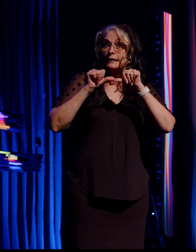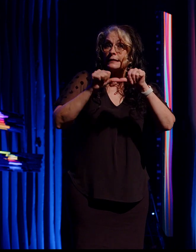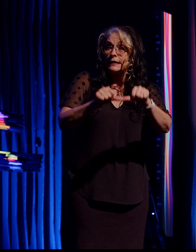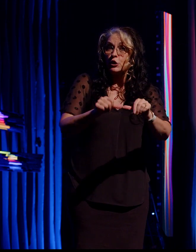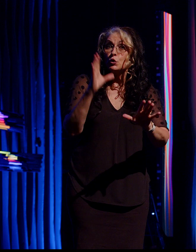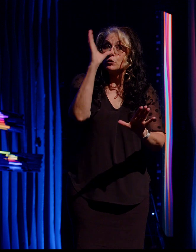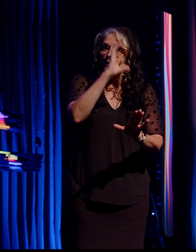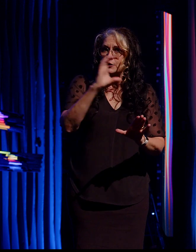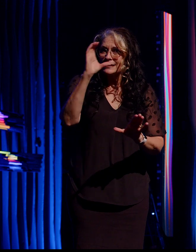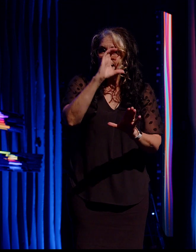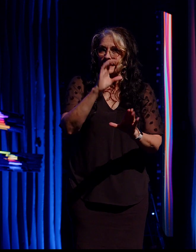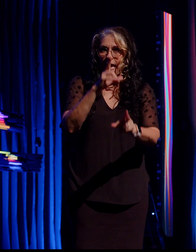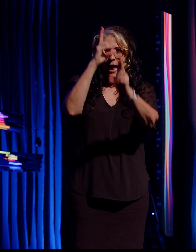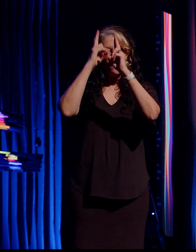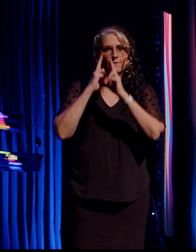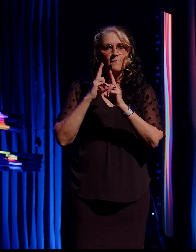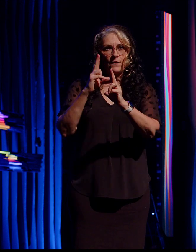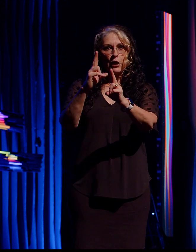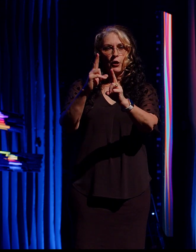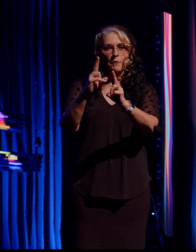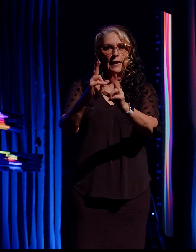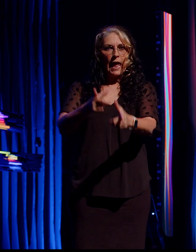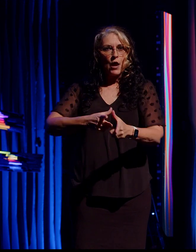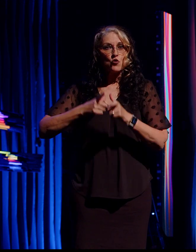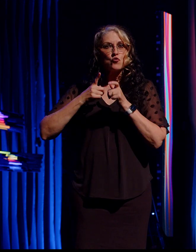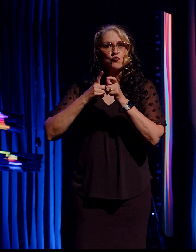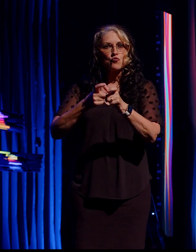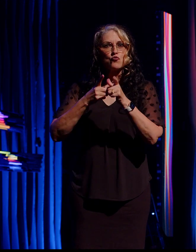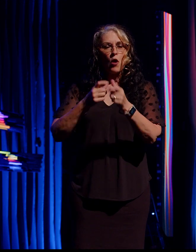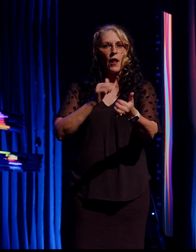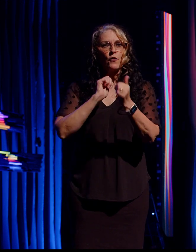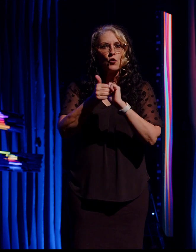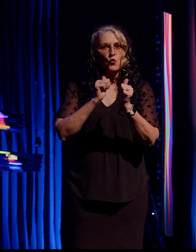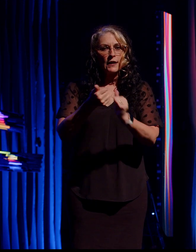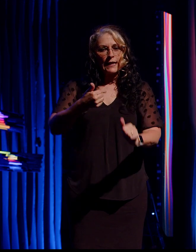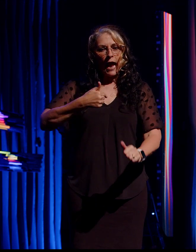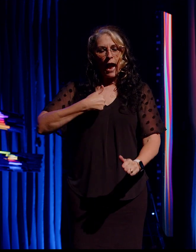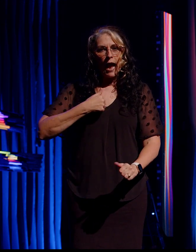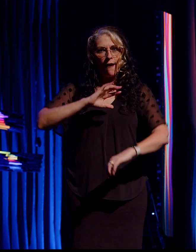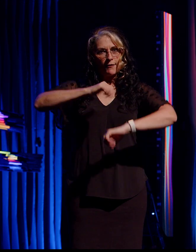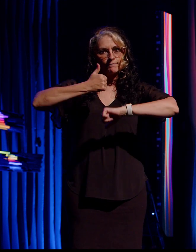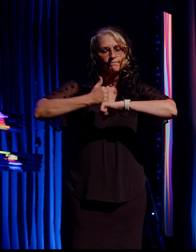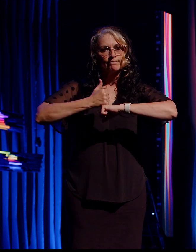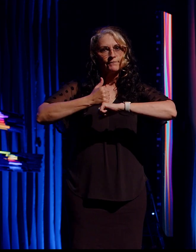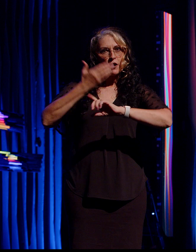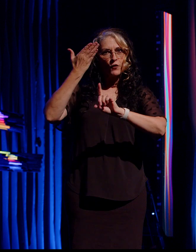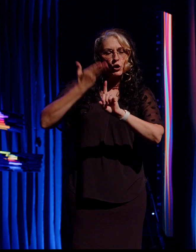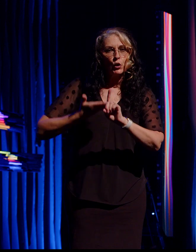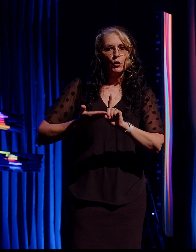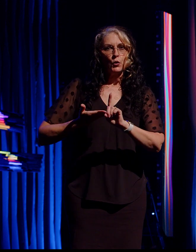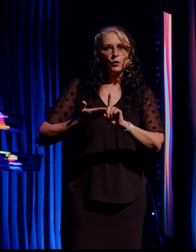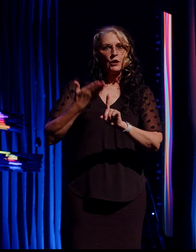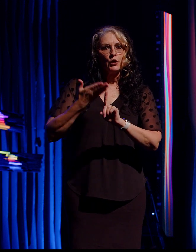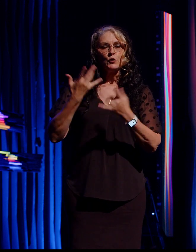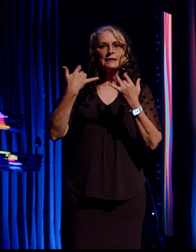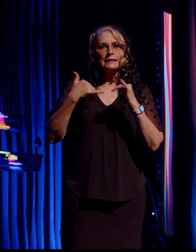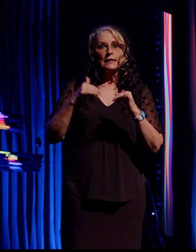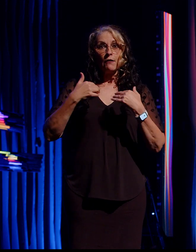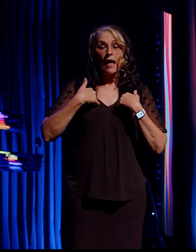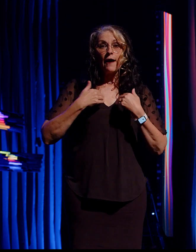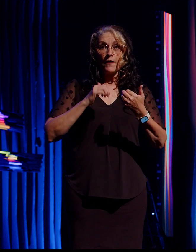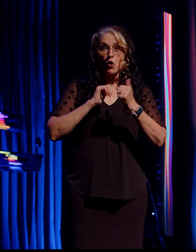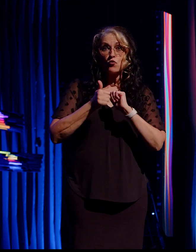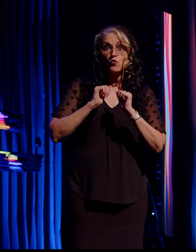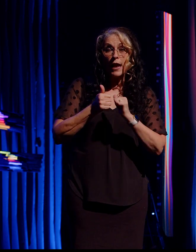to seek me and fear me and run the race that I have for you. And you still have a race.